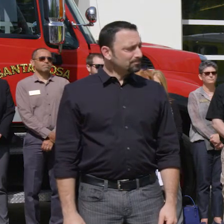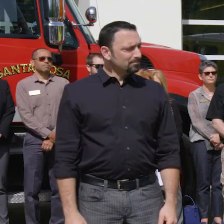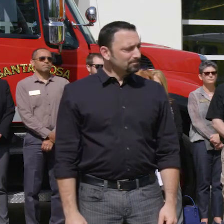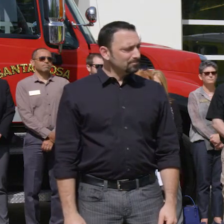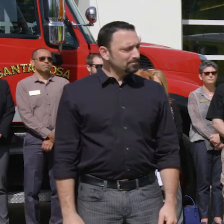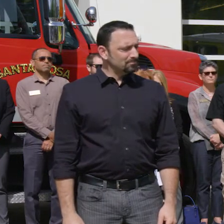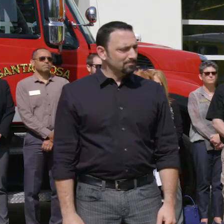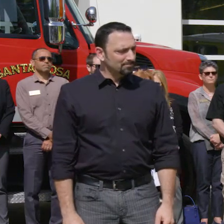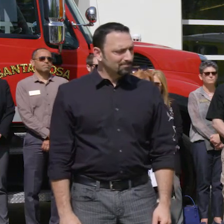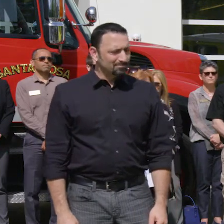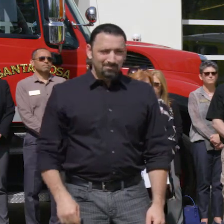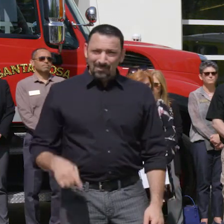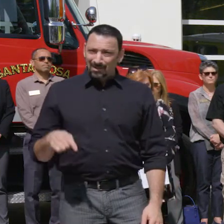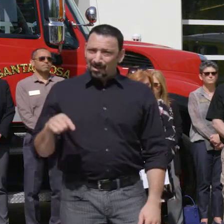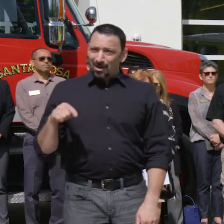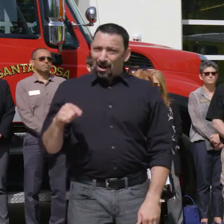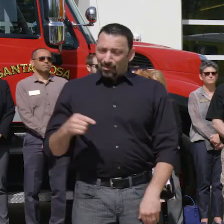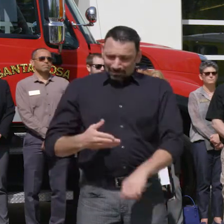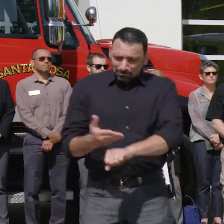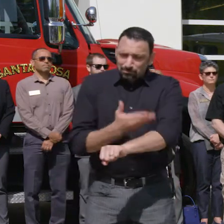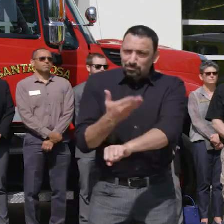This job is not fully complete.